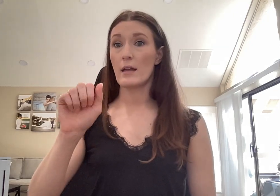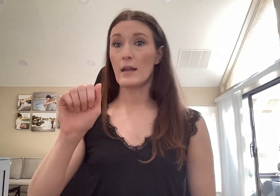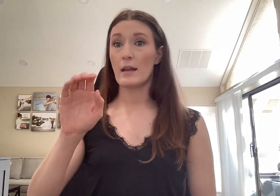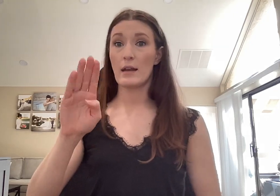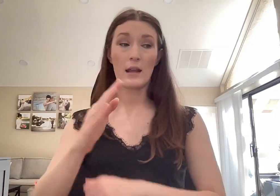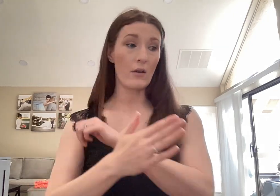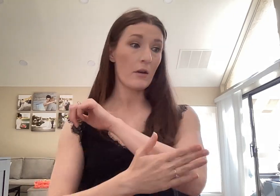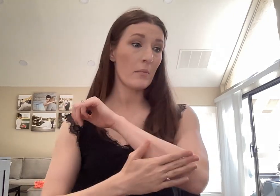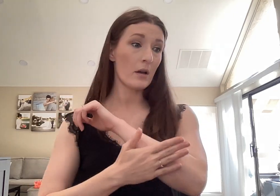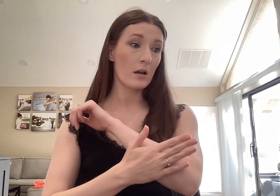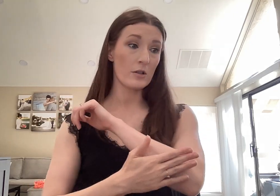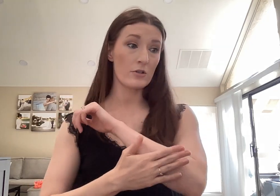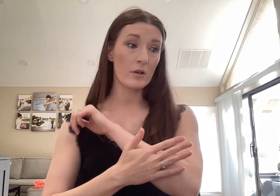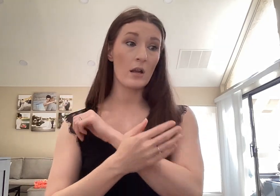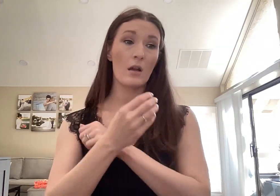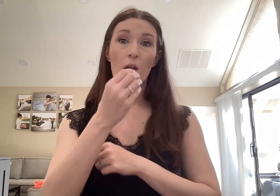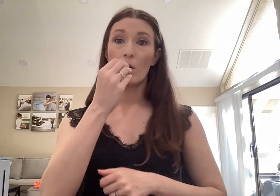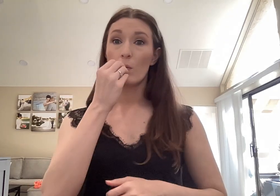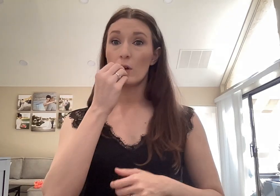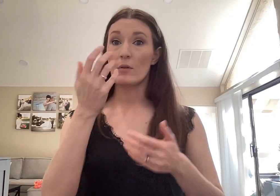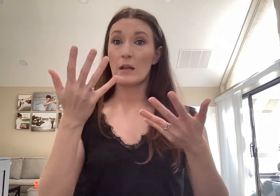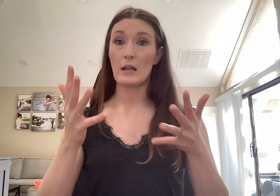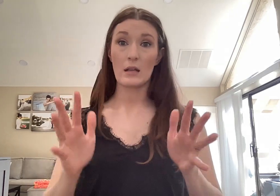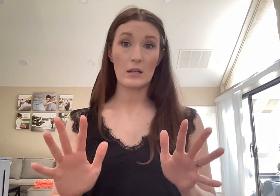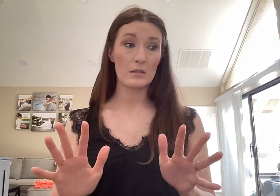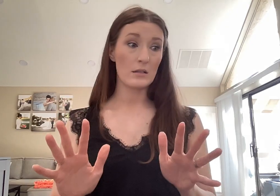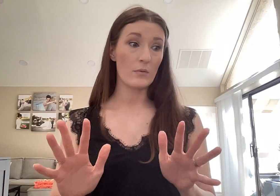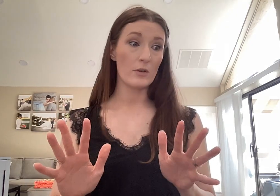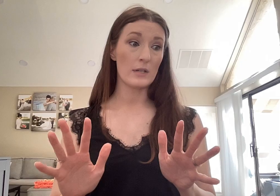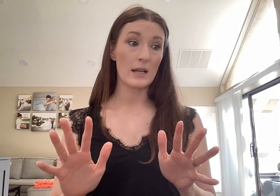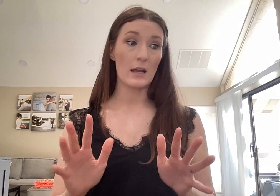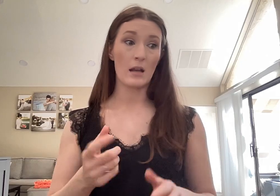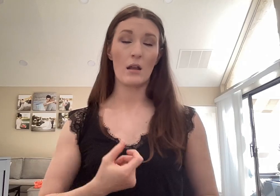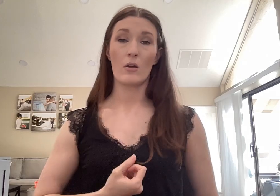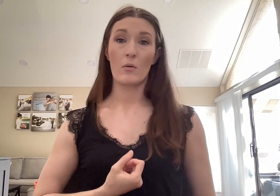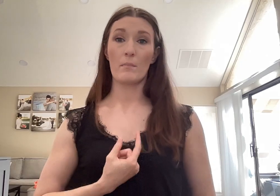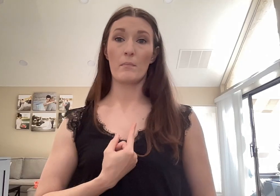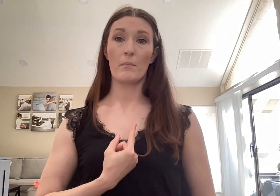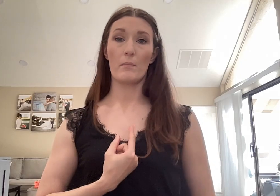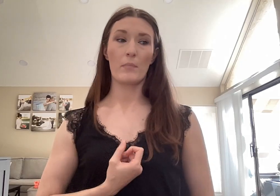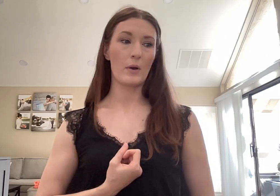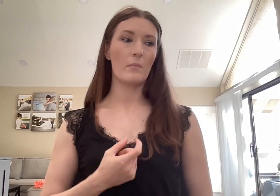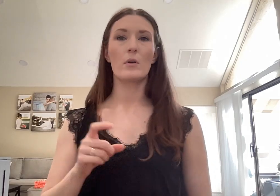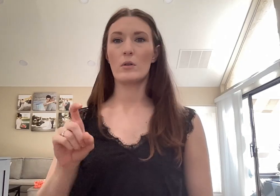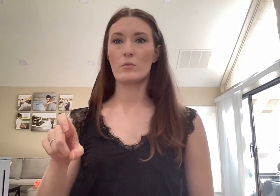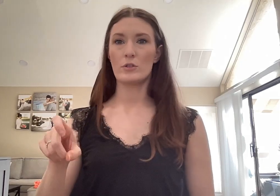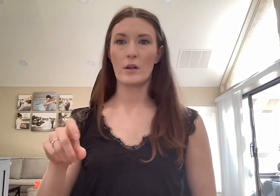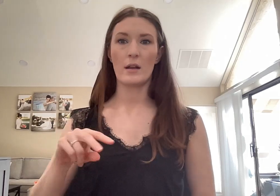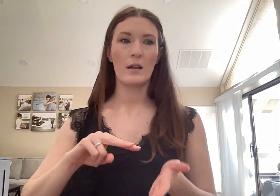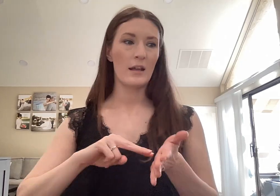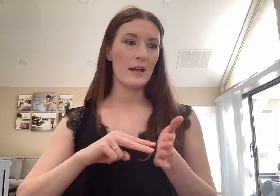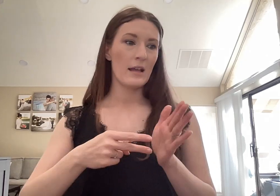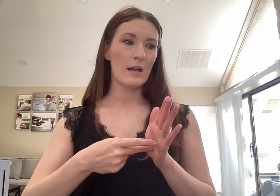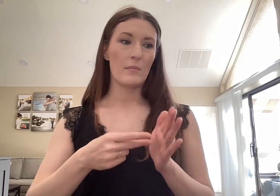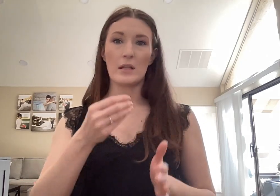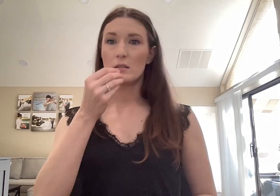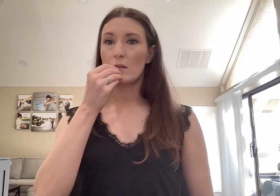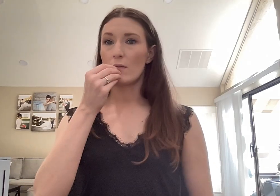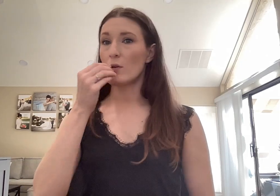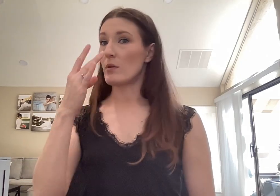in an Arab country, when you're done eating, burp, you should. It means the food